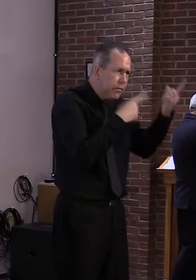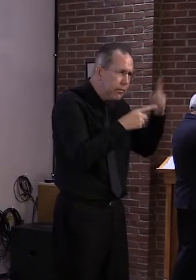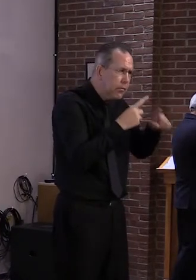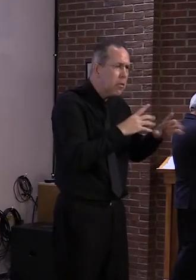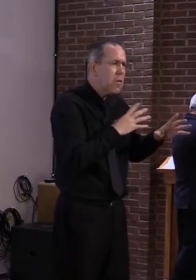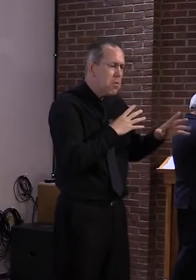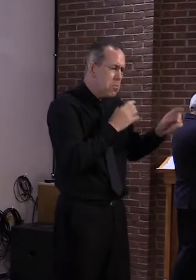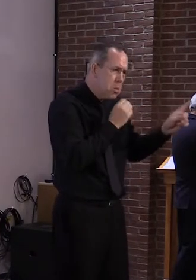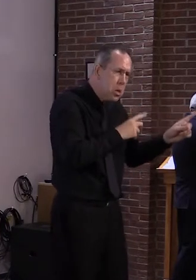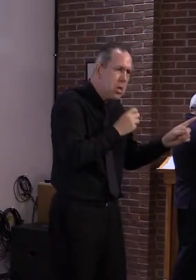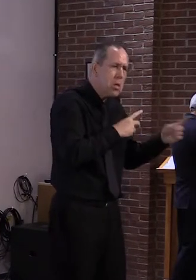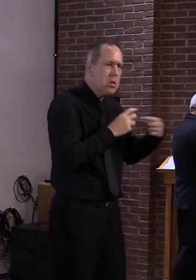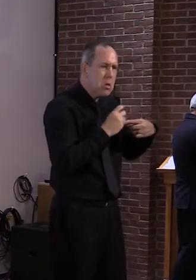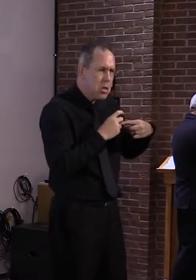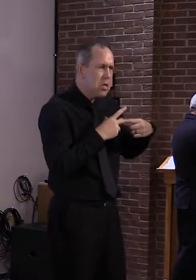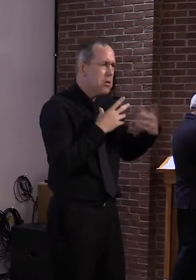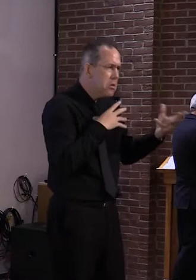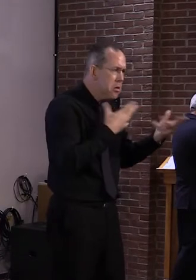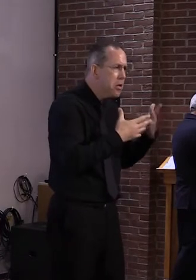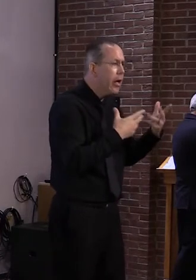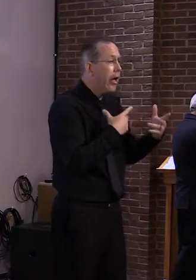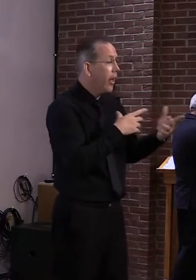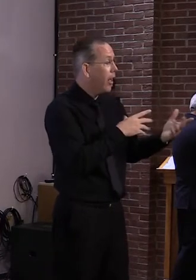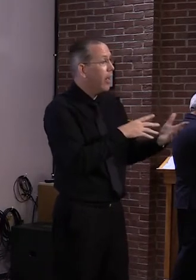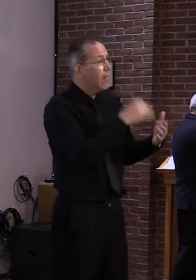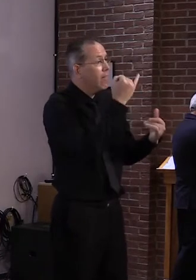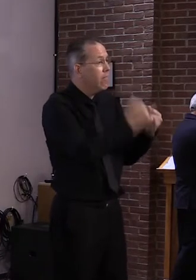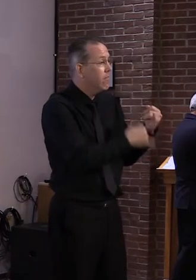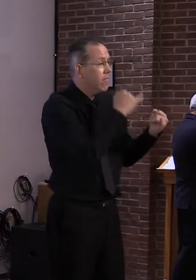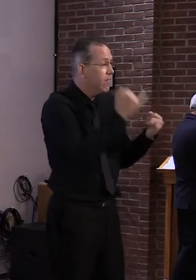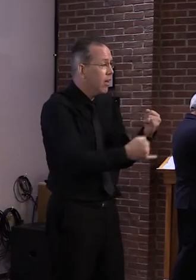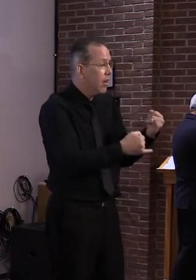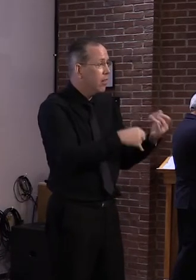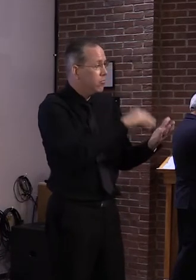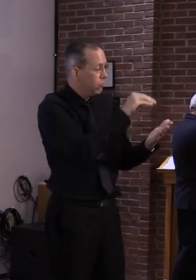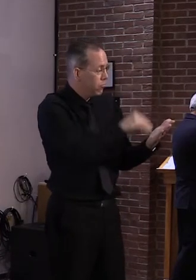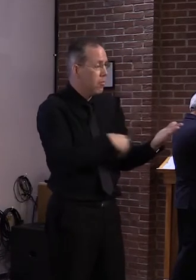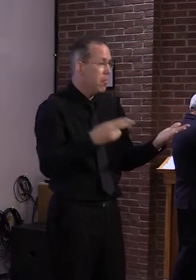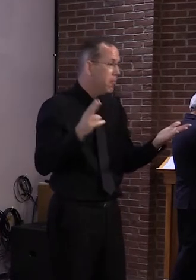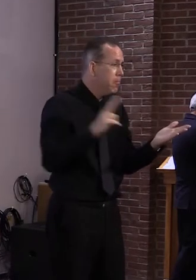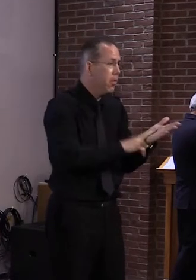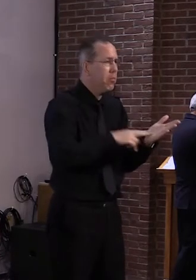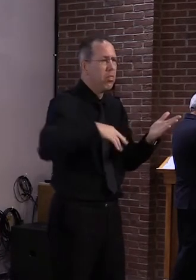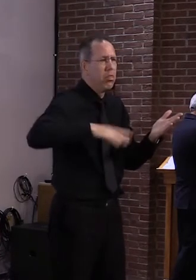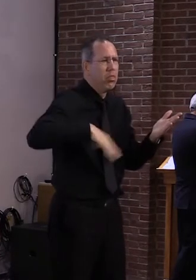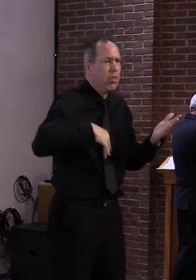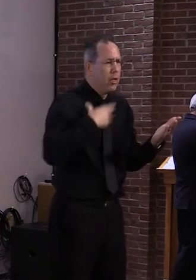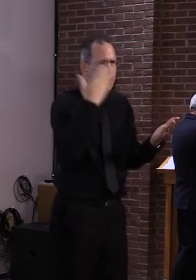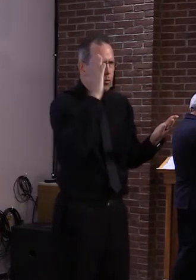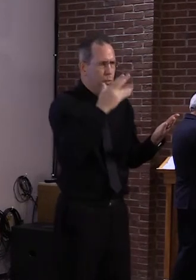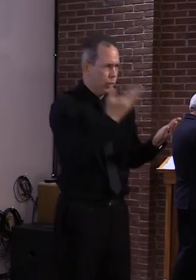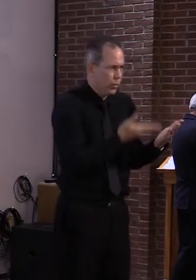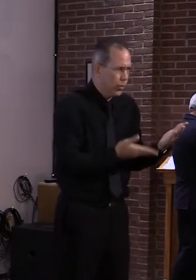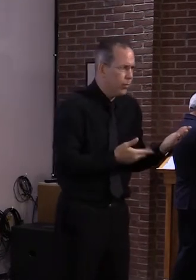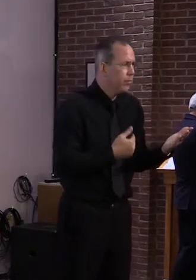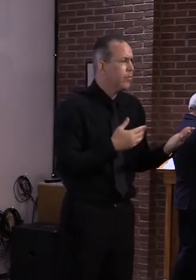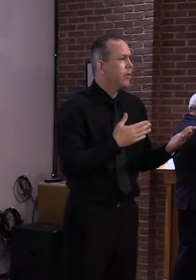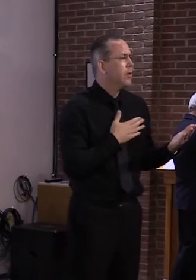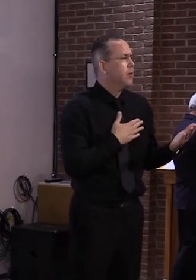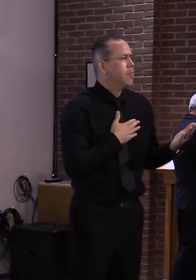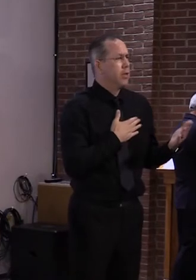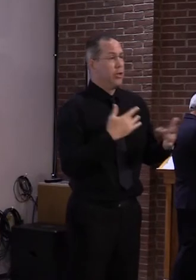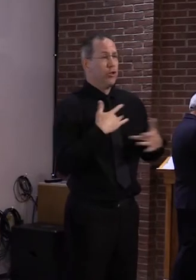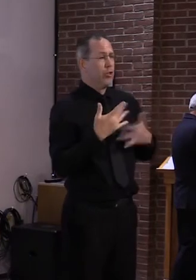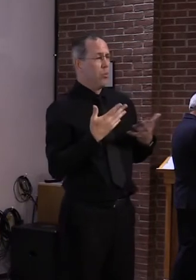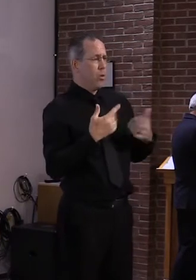in the end. Some of the threat of suing the state, putting the state at financial risk in the